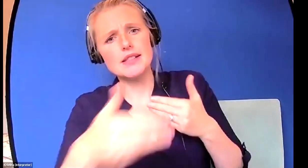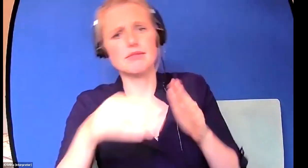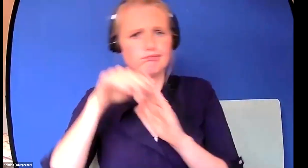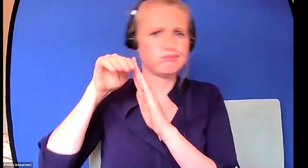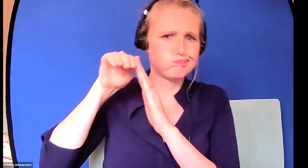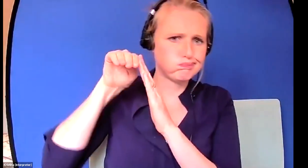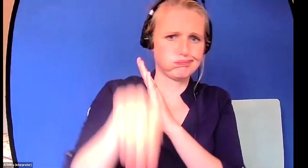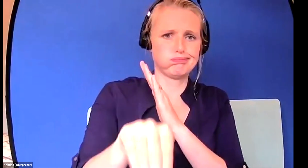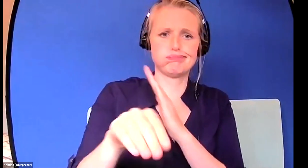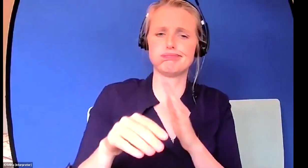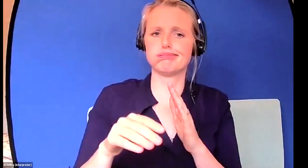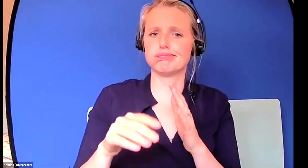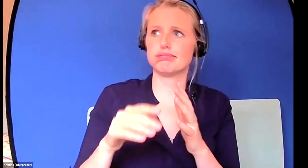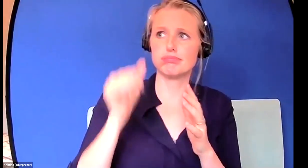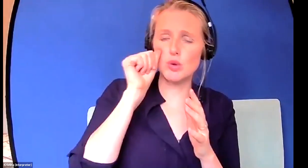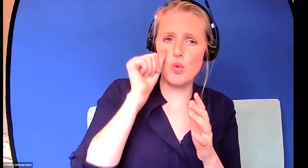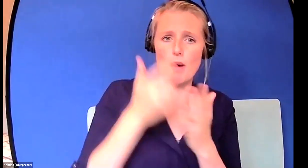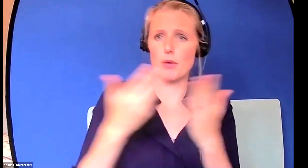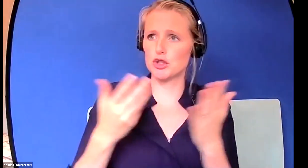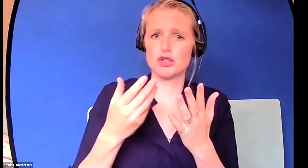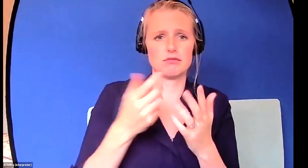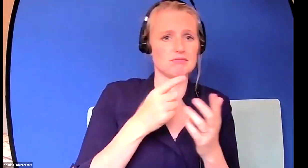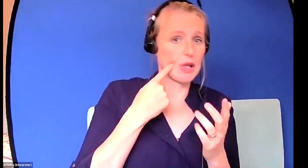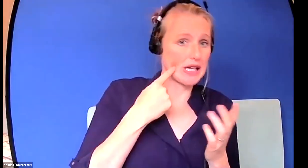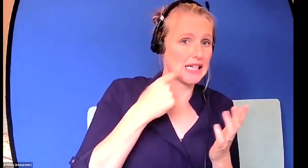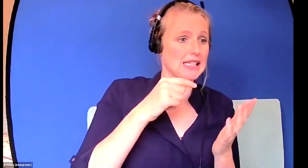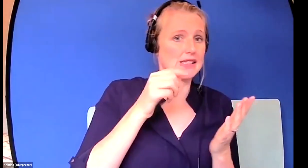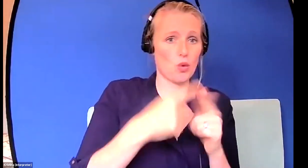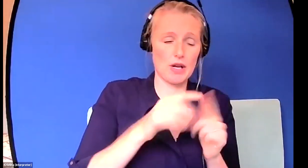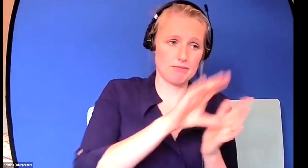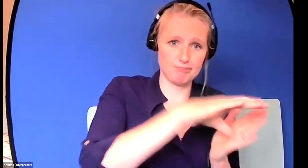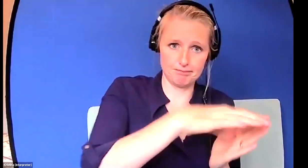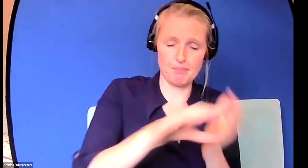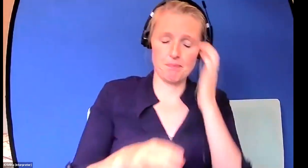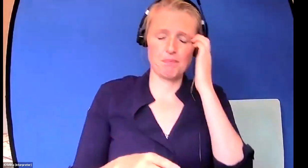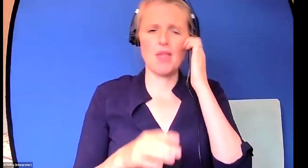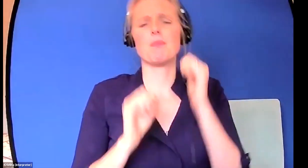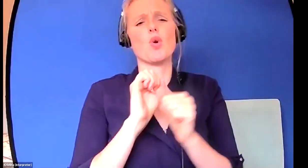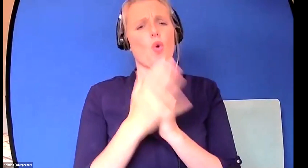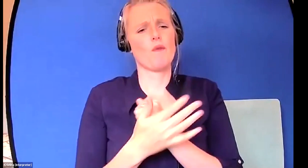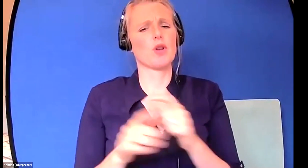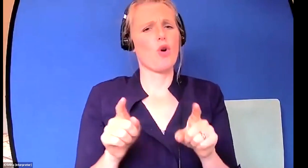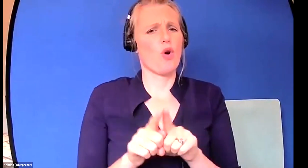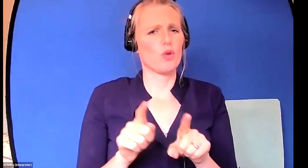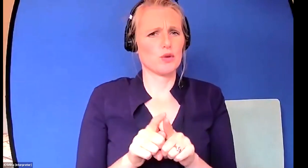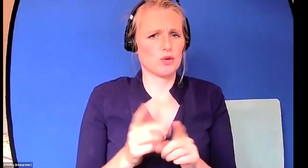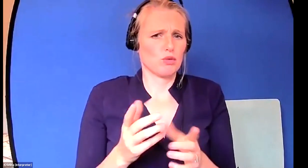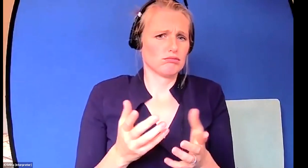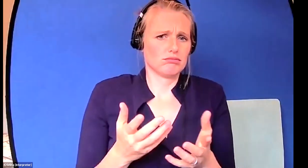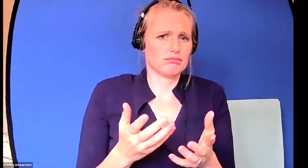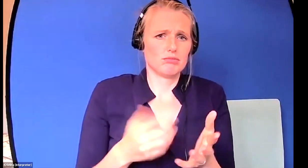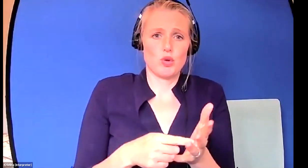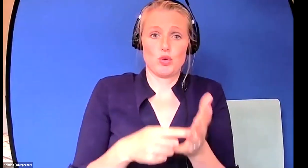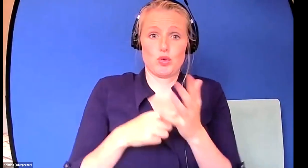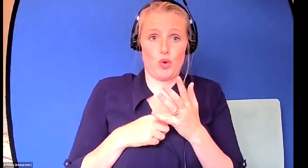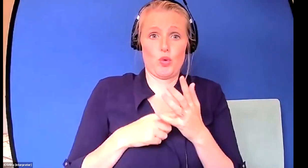answered. But COVID has not only brought to an end any fatalistic acceptance of the state as being powerless against